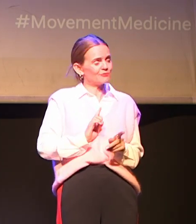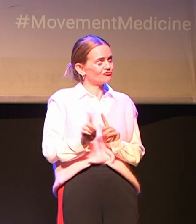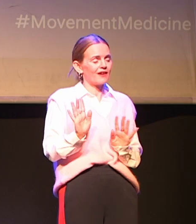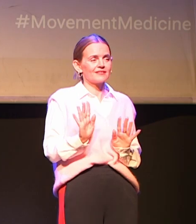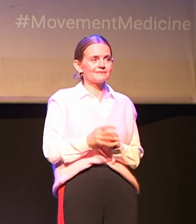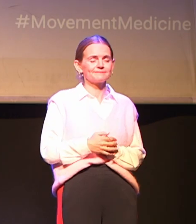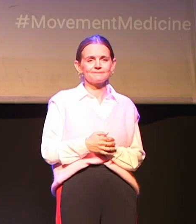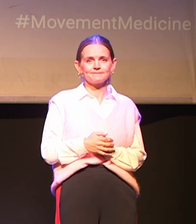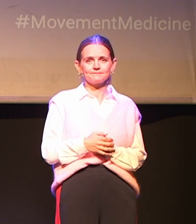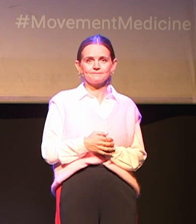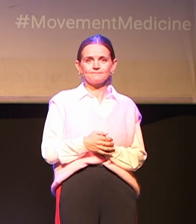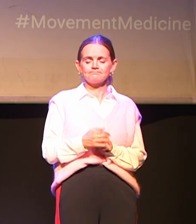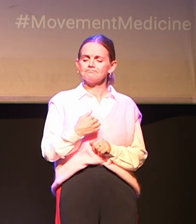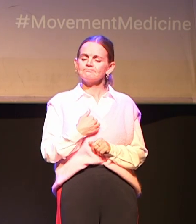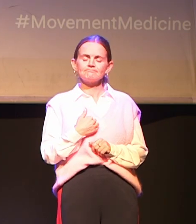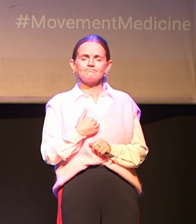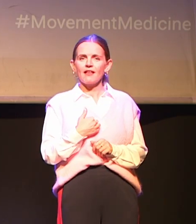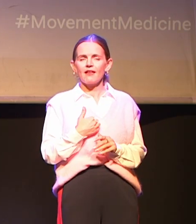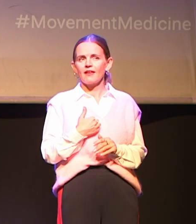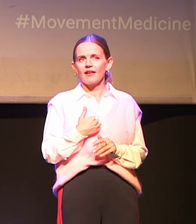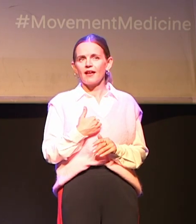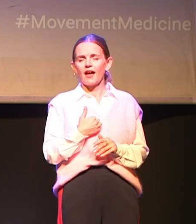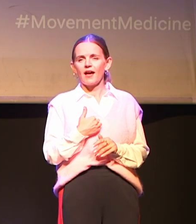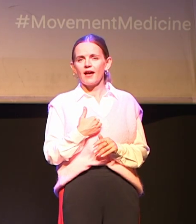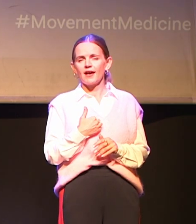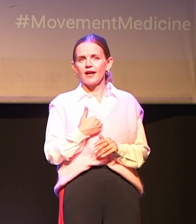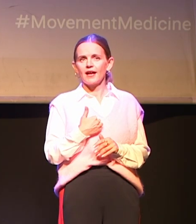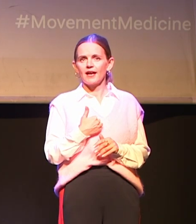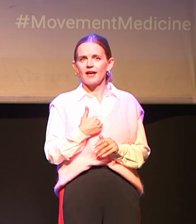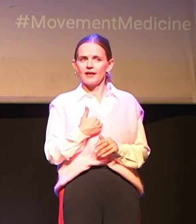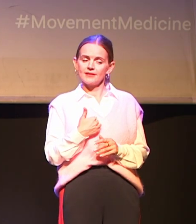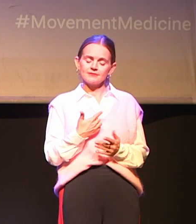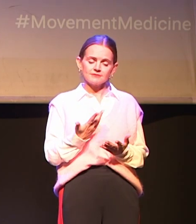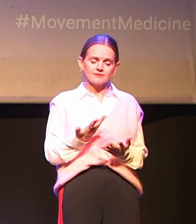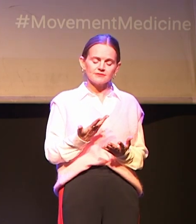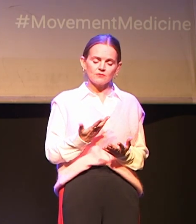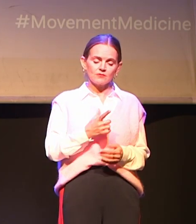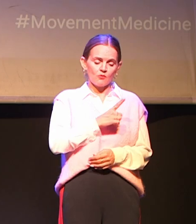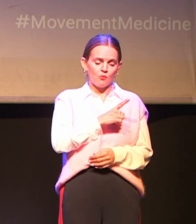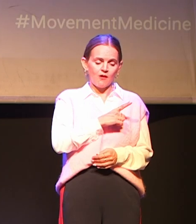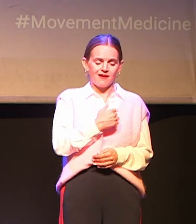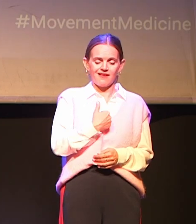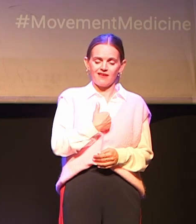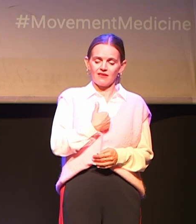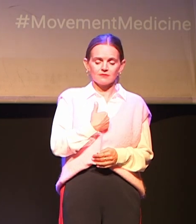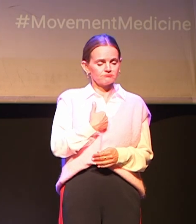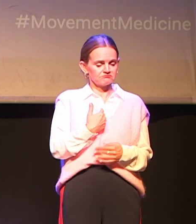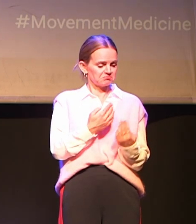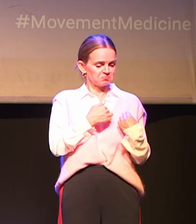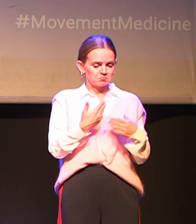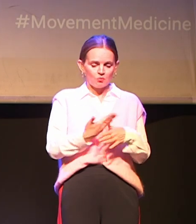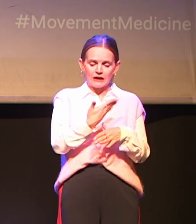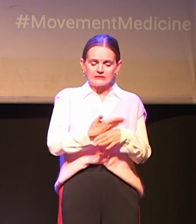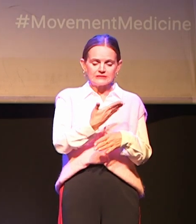trying. And I don't, and part of why I practice is I